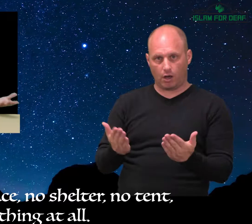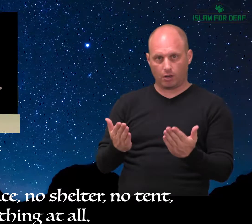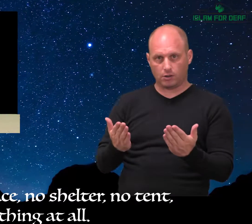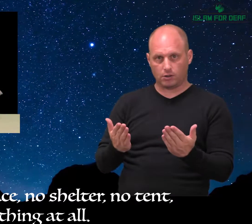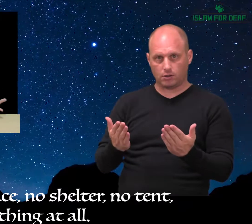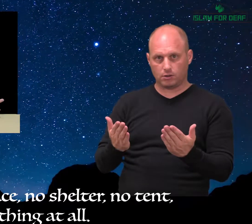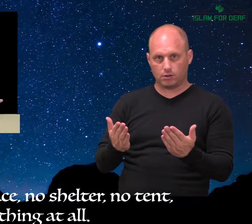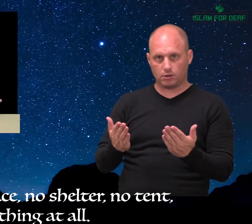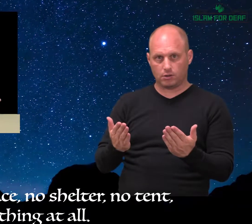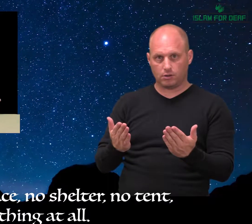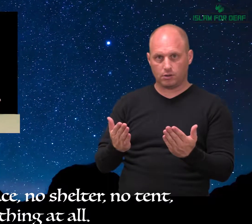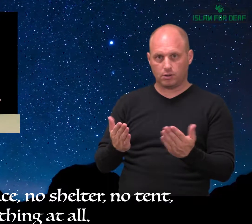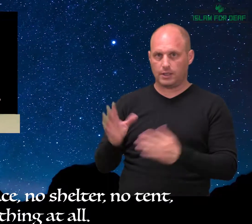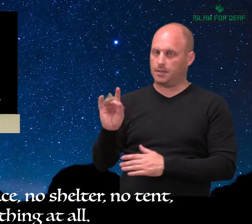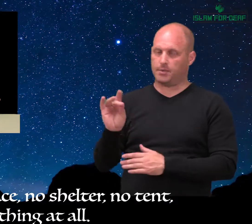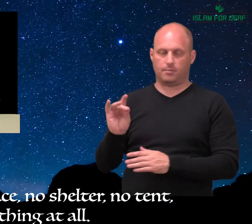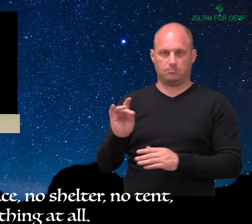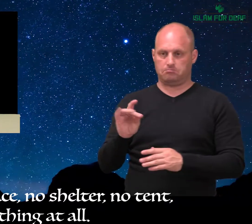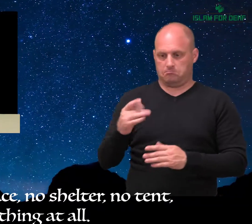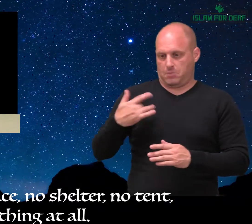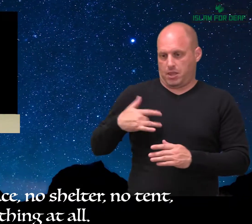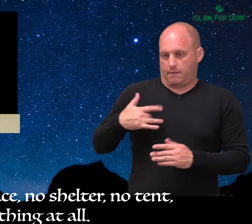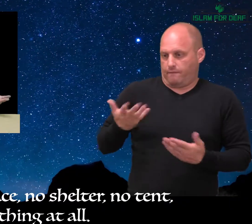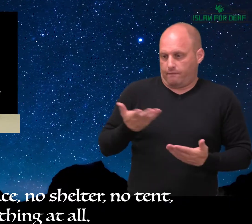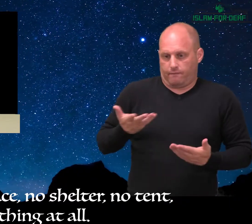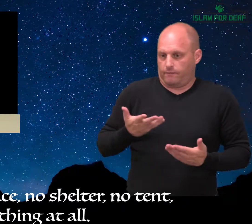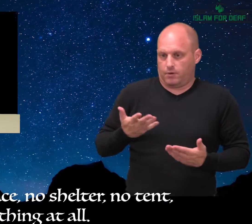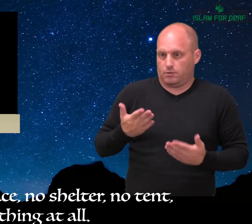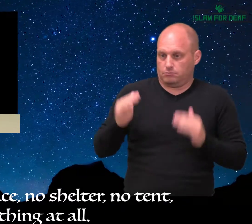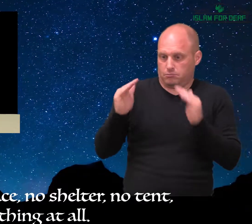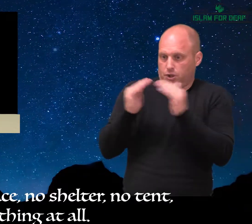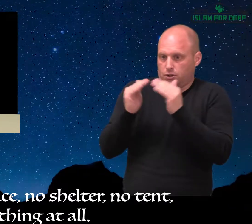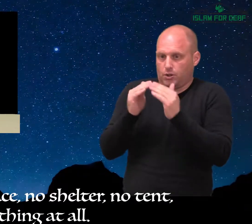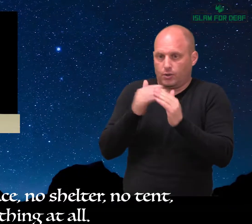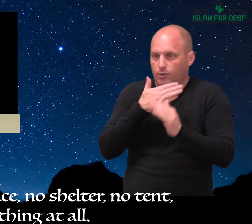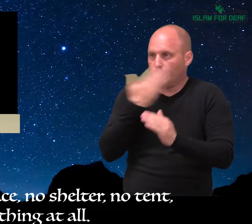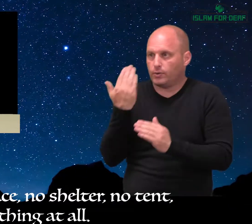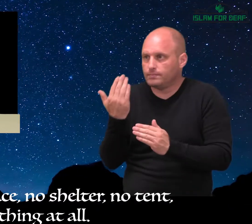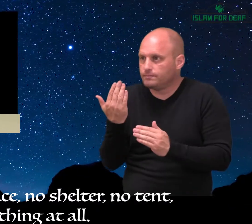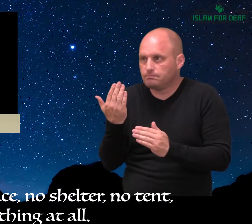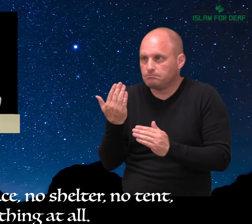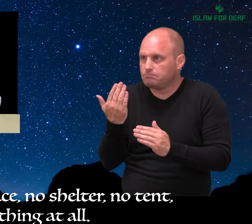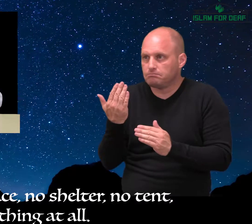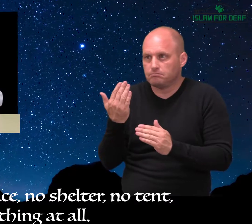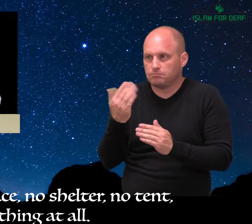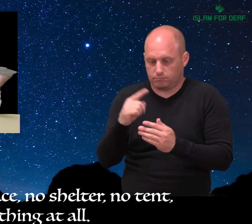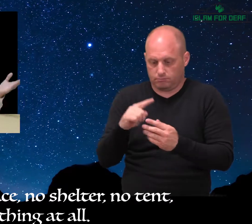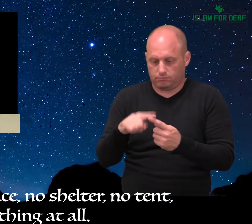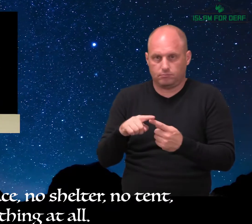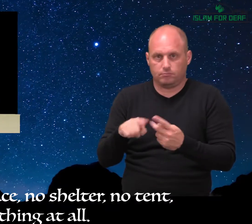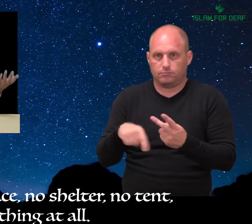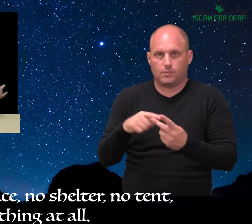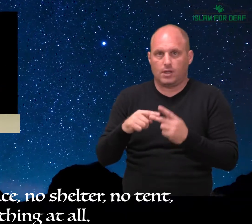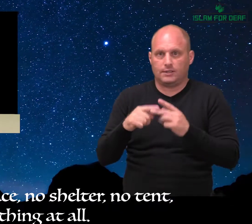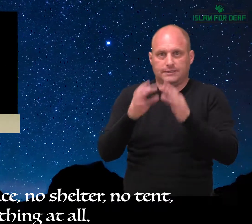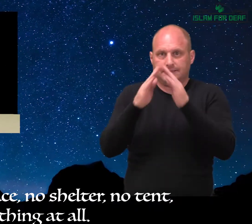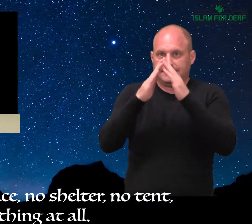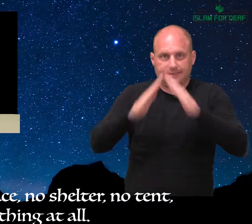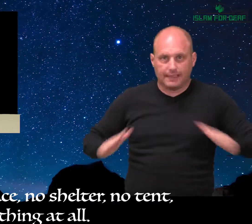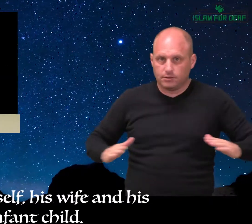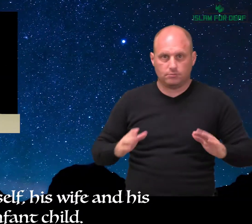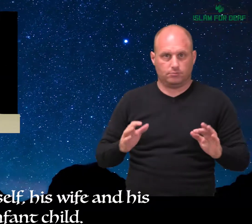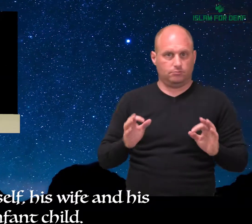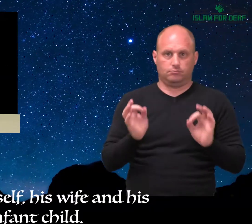had no place whatsoever. He had no shelter. He had no, he had even no tent, nothing at all.